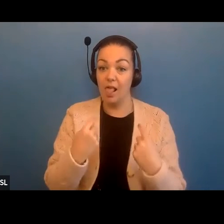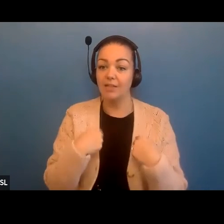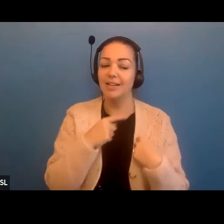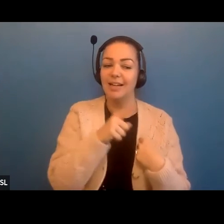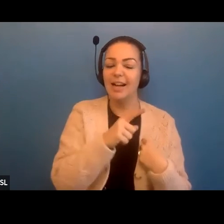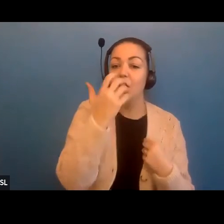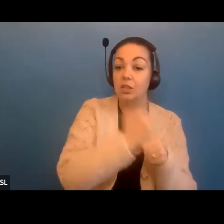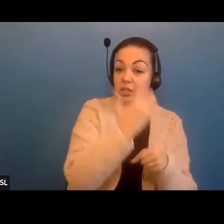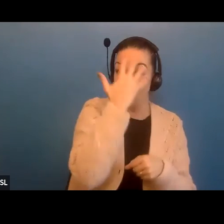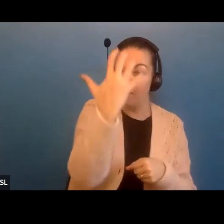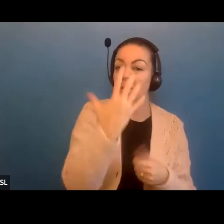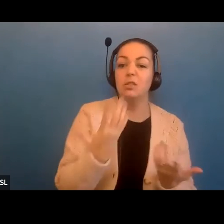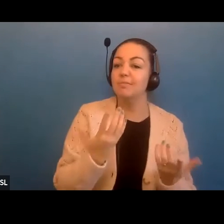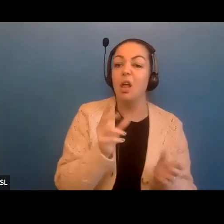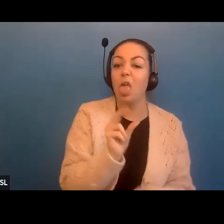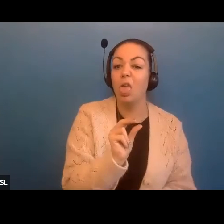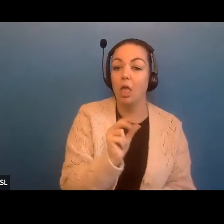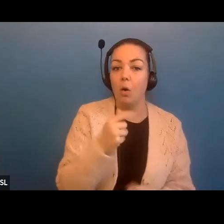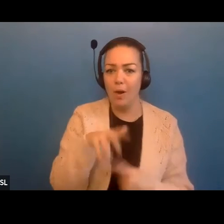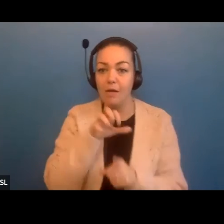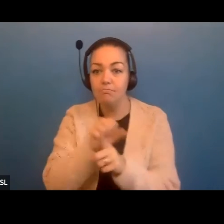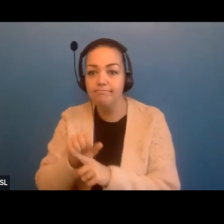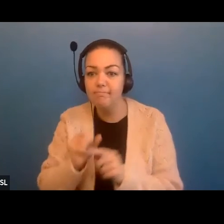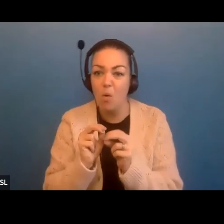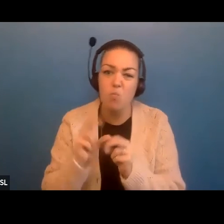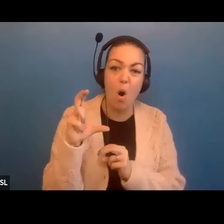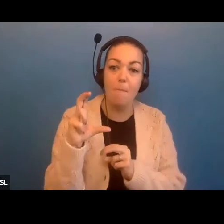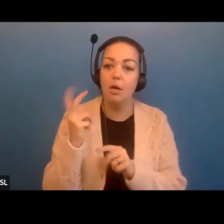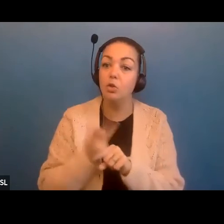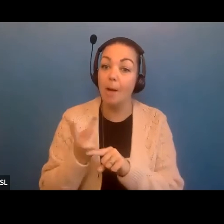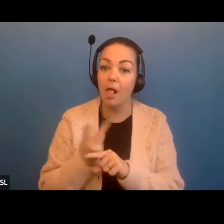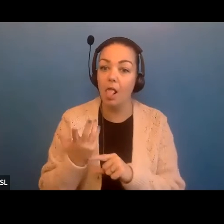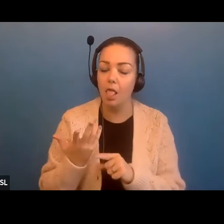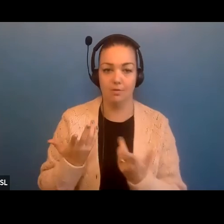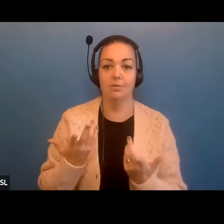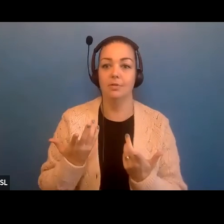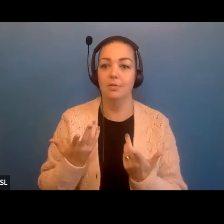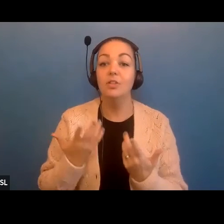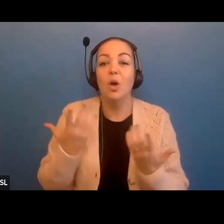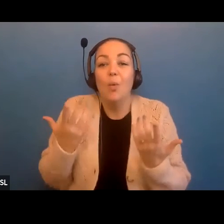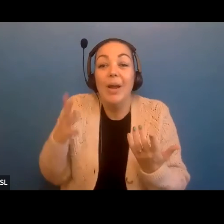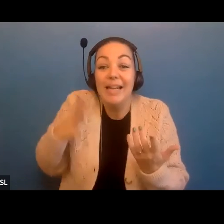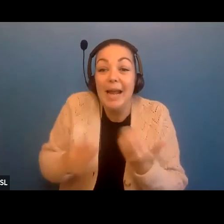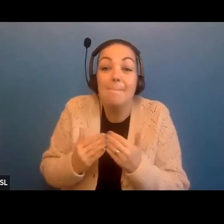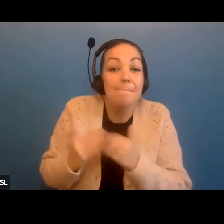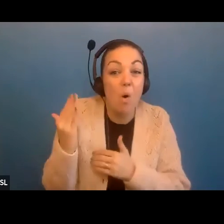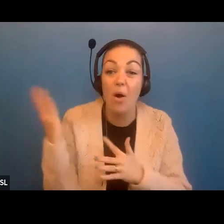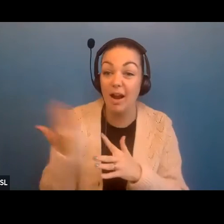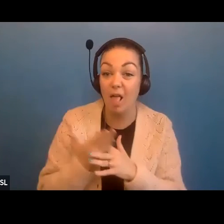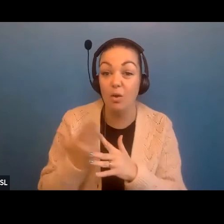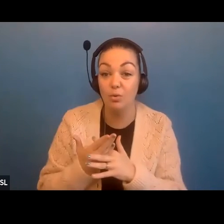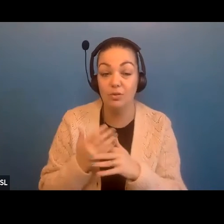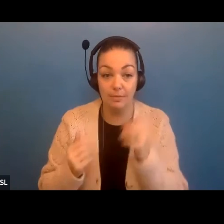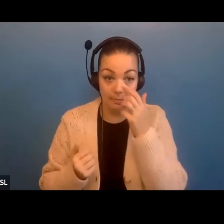government data. And then our finding has breached a more inclusive planning policies. And then visioning the inclusive city, we